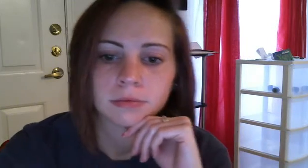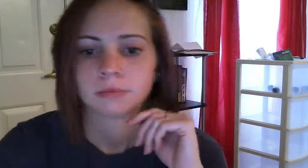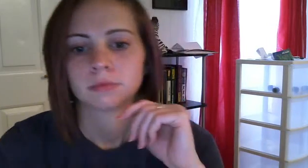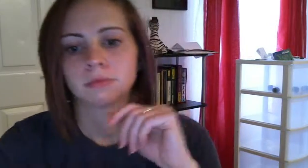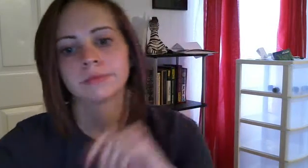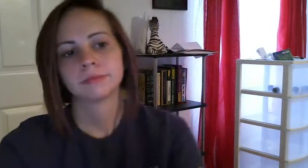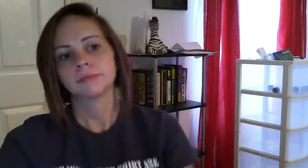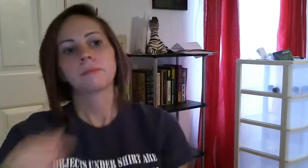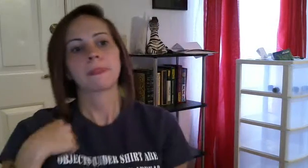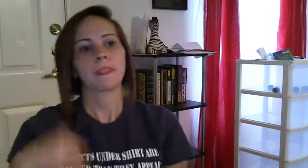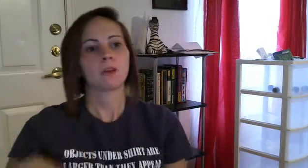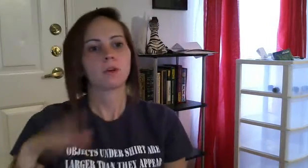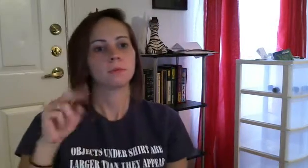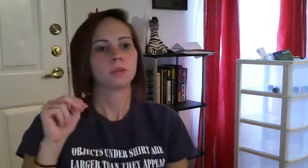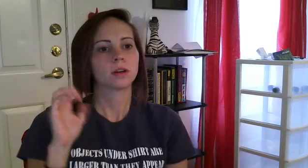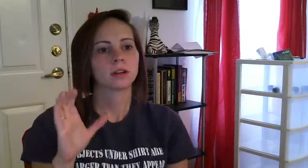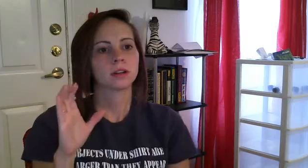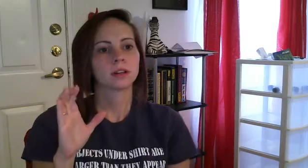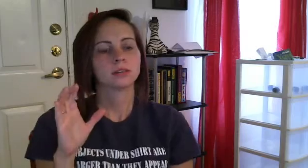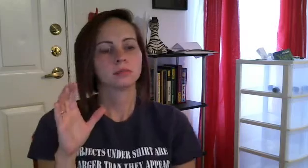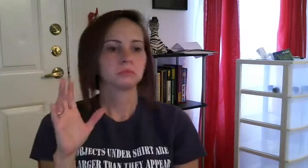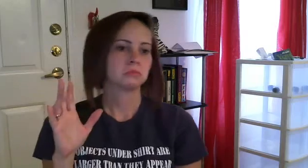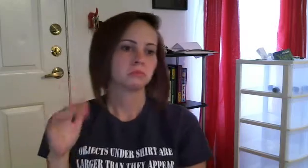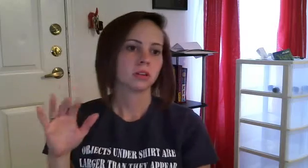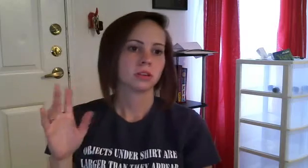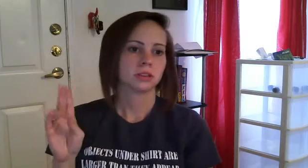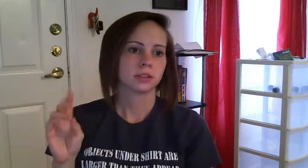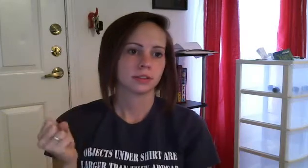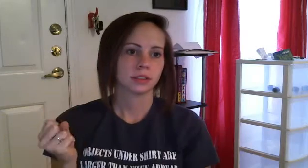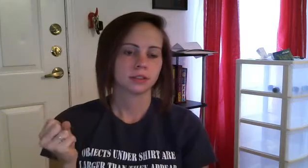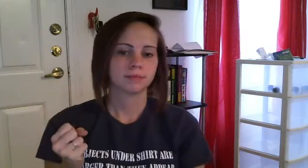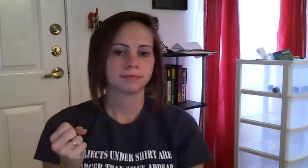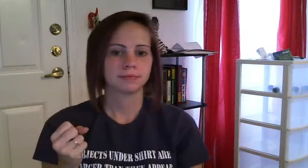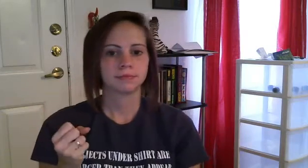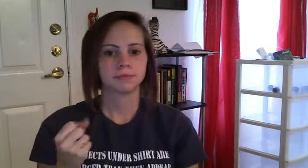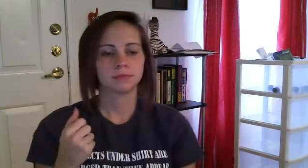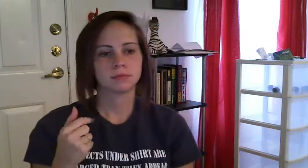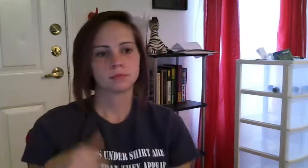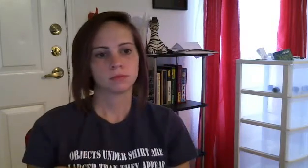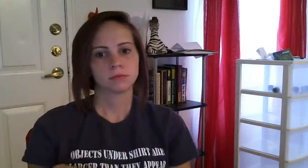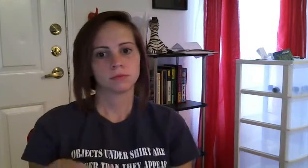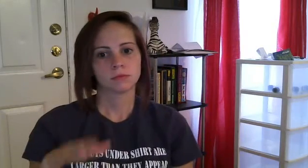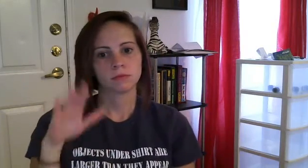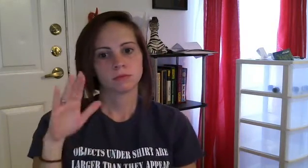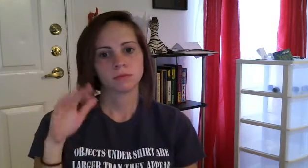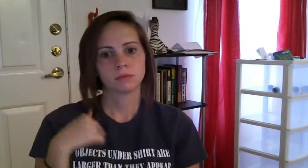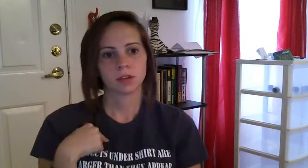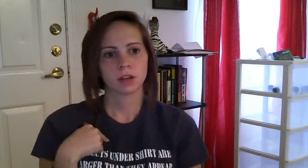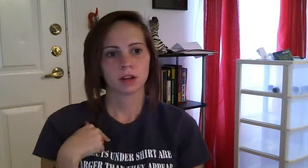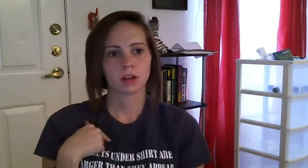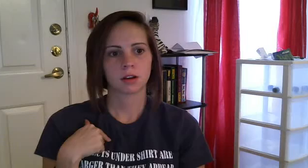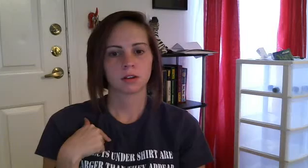I grew up in North Carolina in the 70s, and growing up, I was bused to a